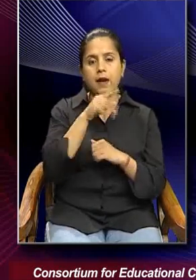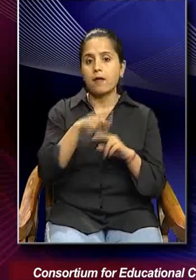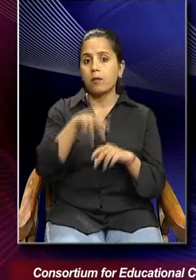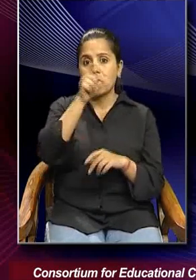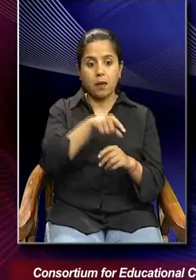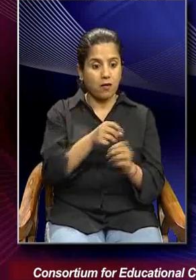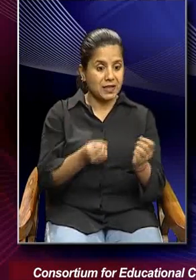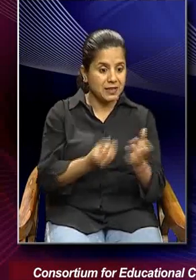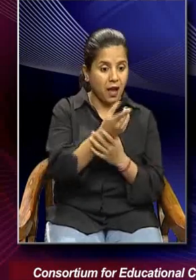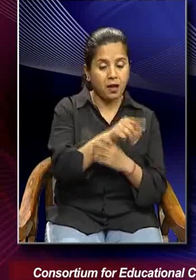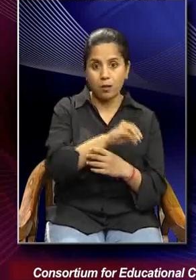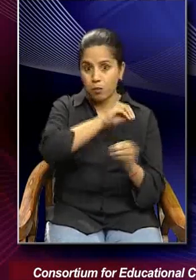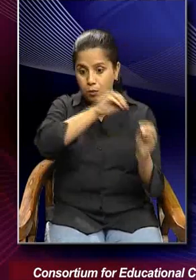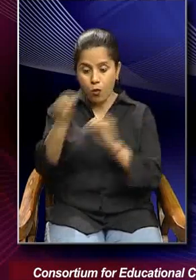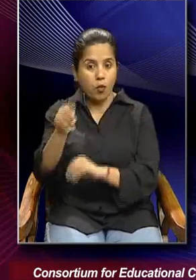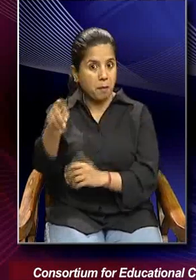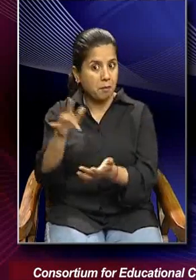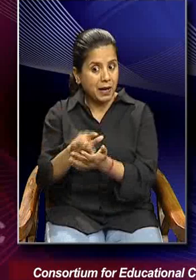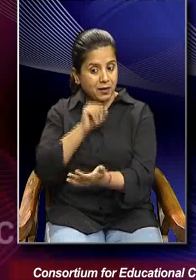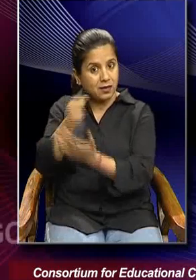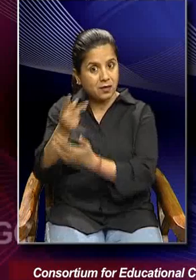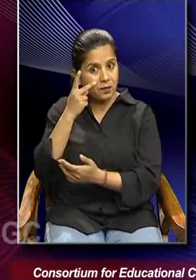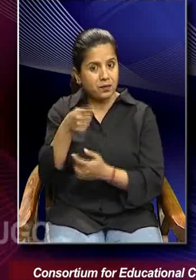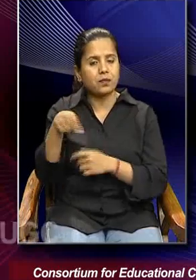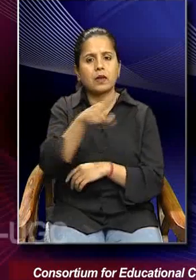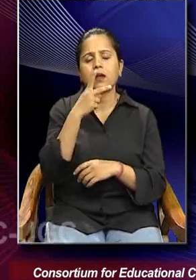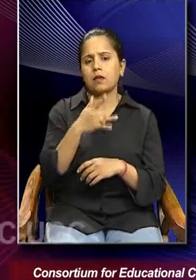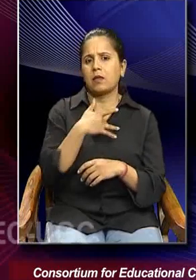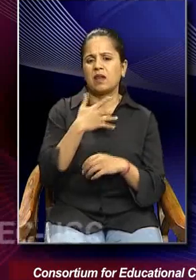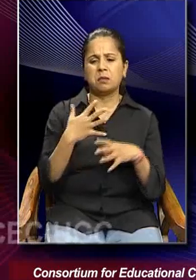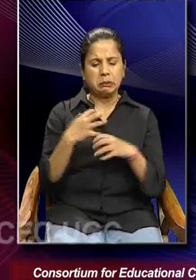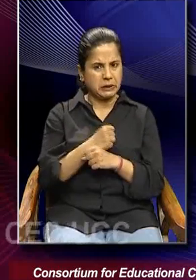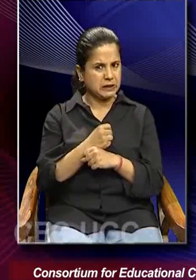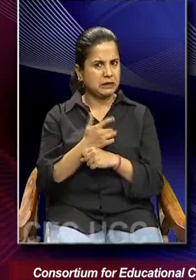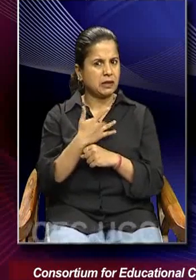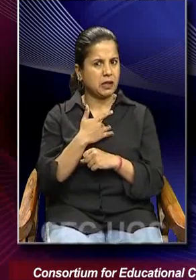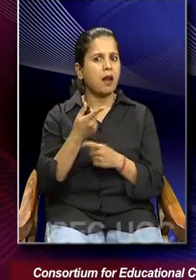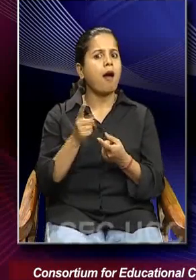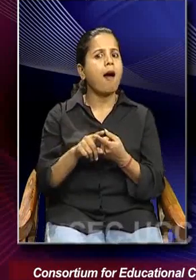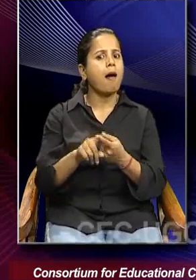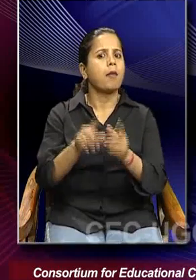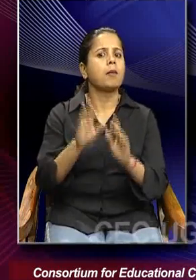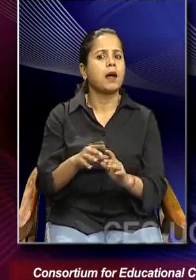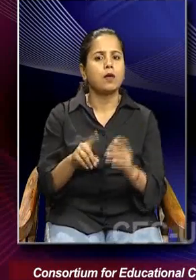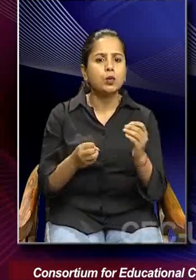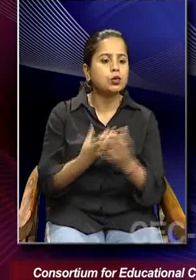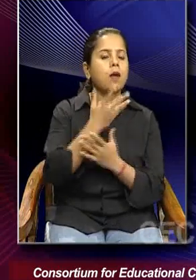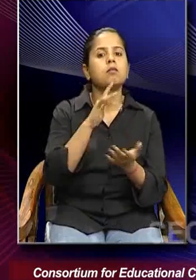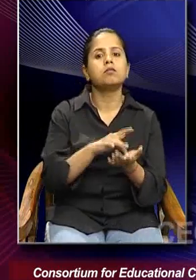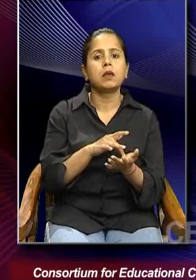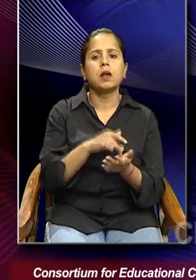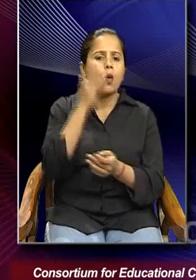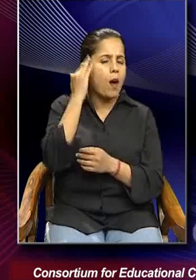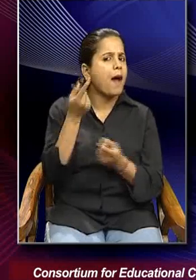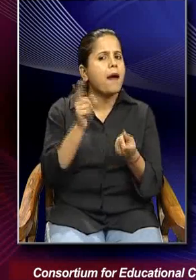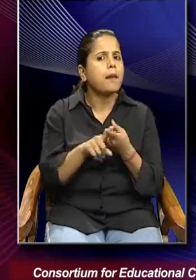of origin to the point of destination, there is a sense of vacuum which is created at the place of origin. Why it is